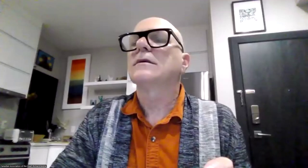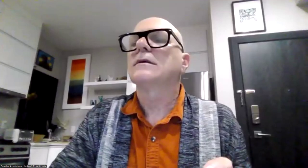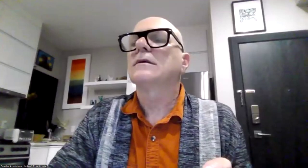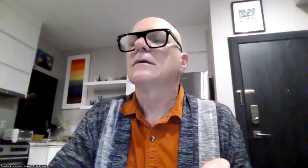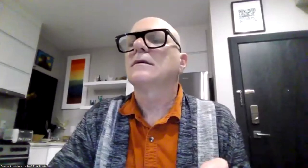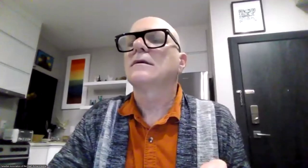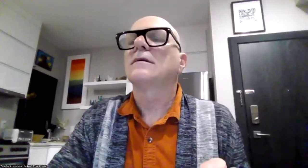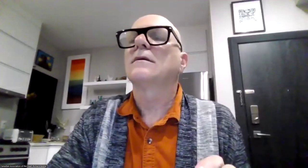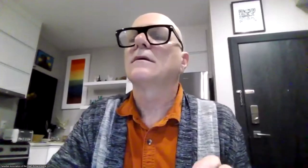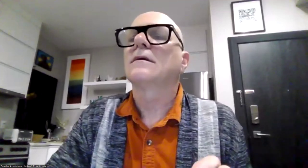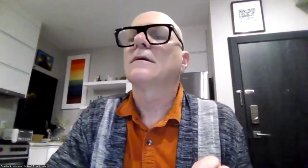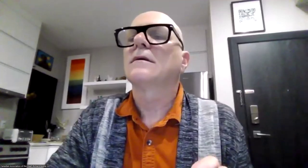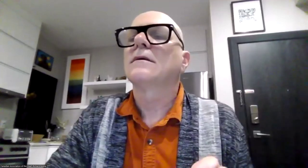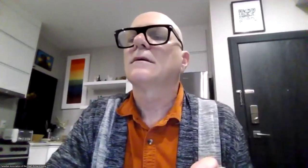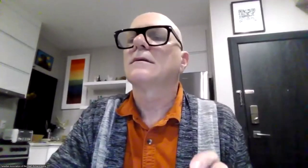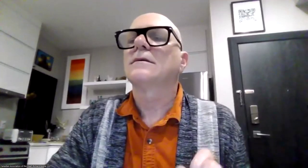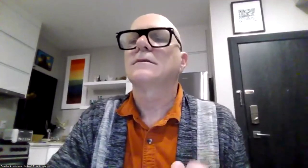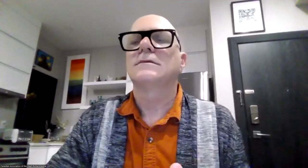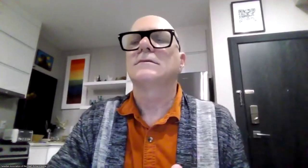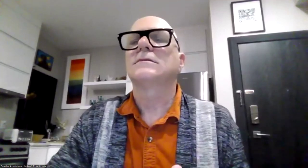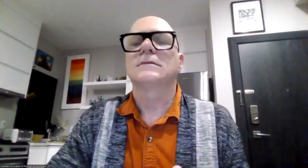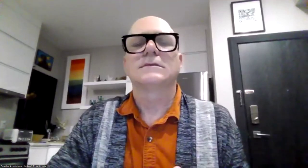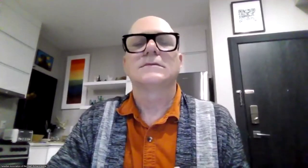I'm trying to share my screen.